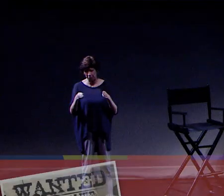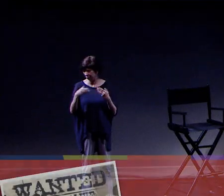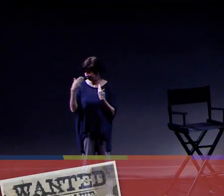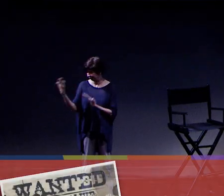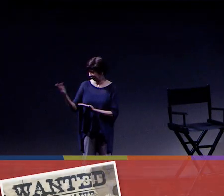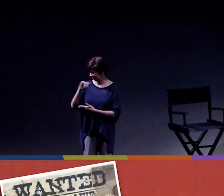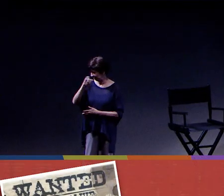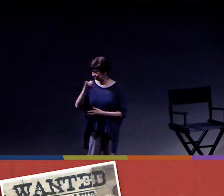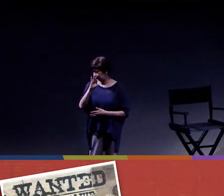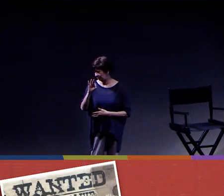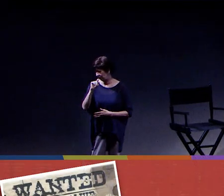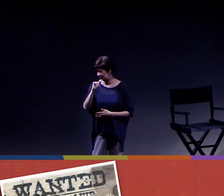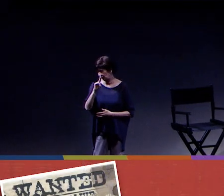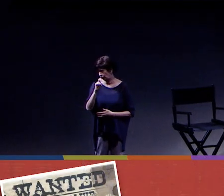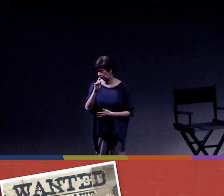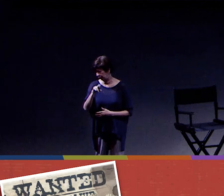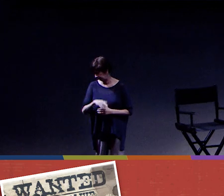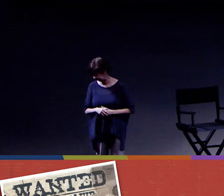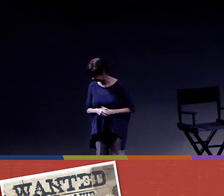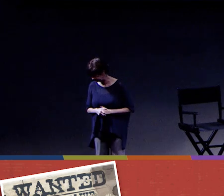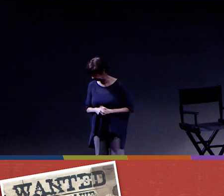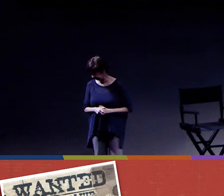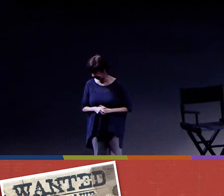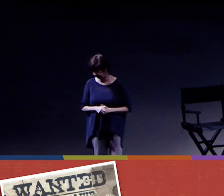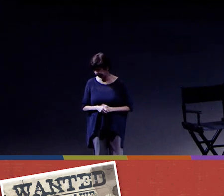Tucker, come on up.